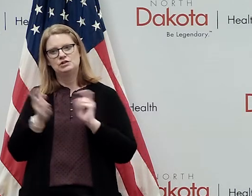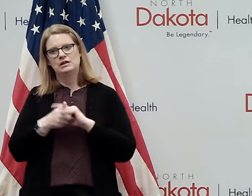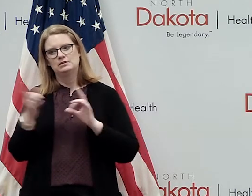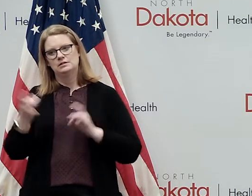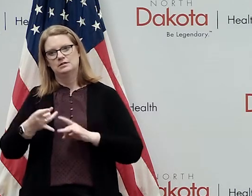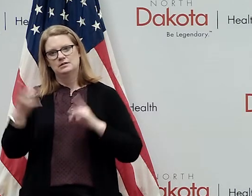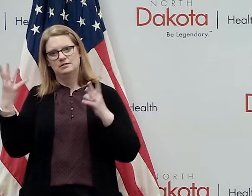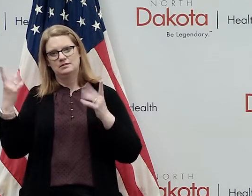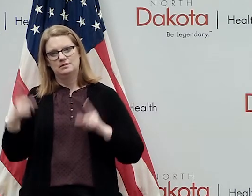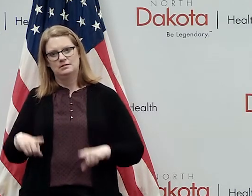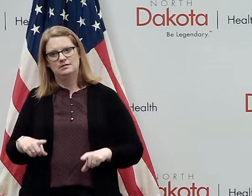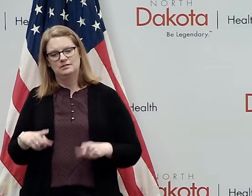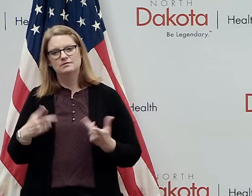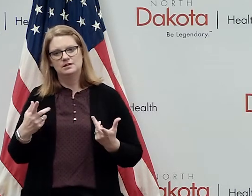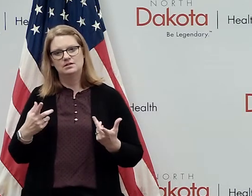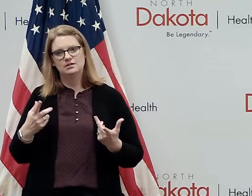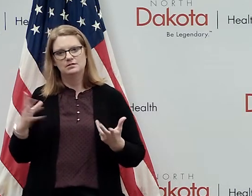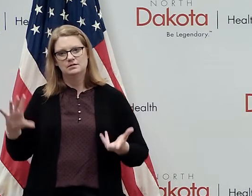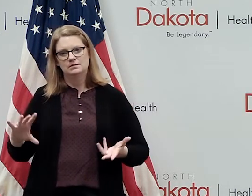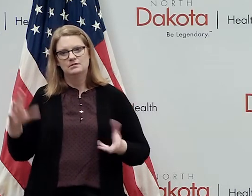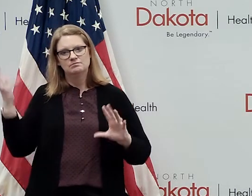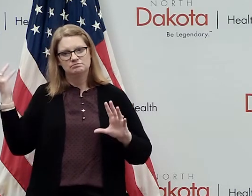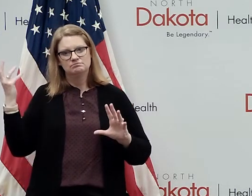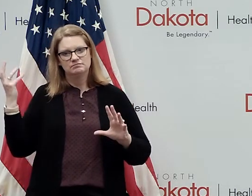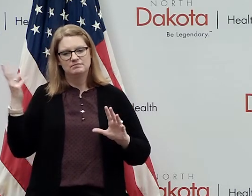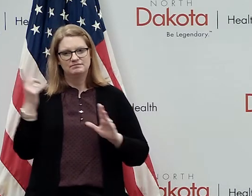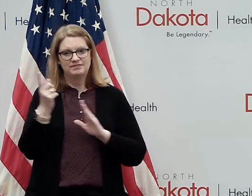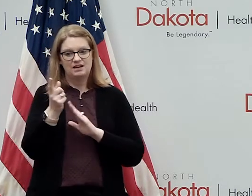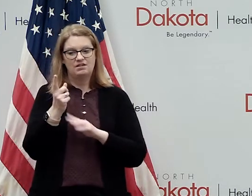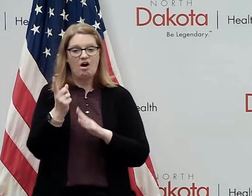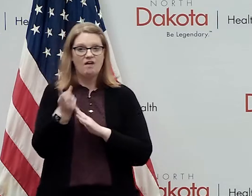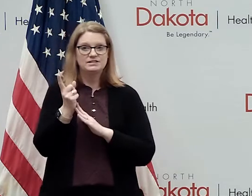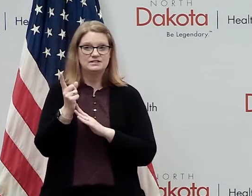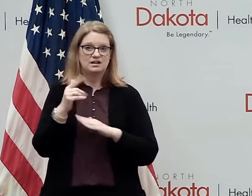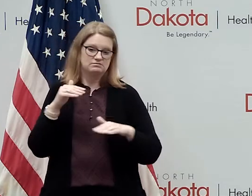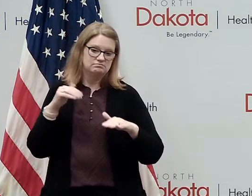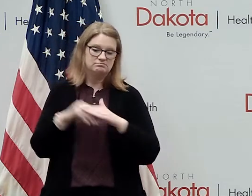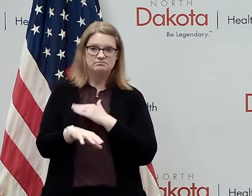into a facility that can lead to rapid spread and multiple